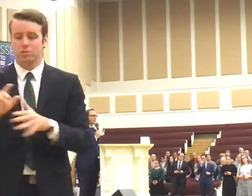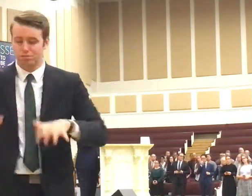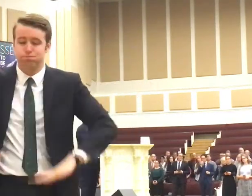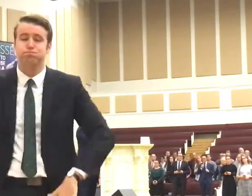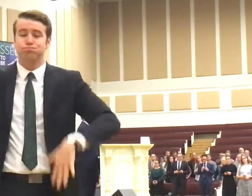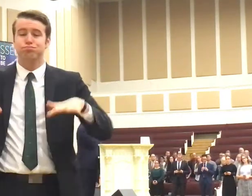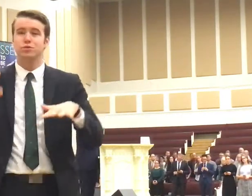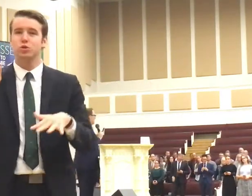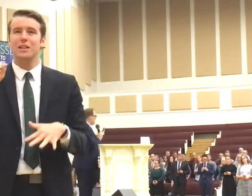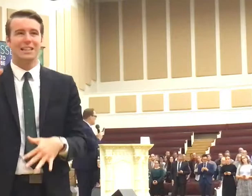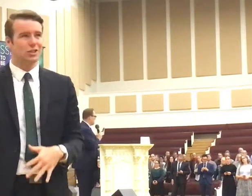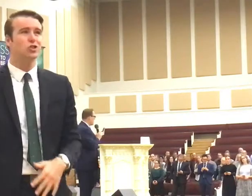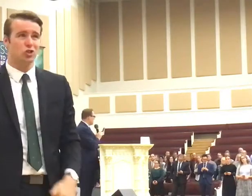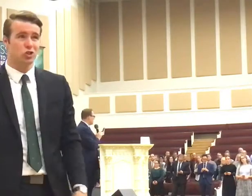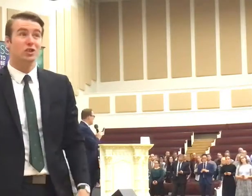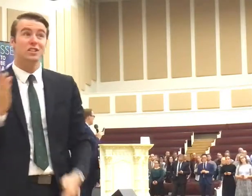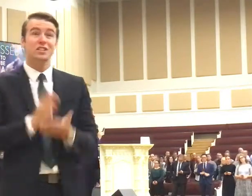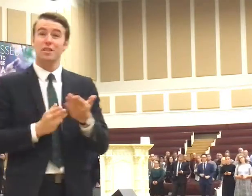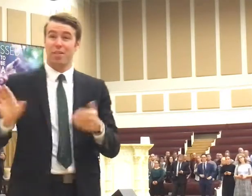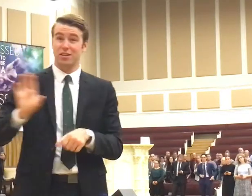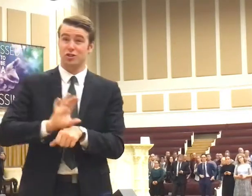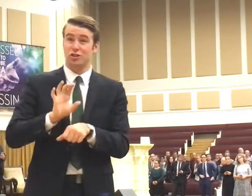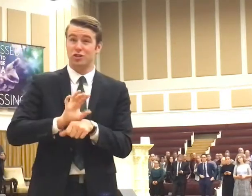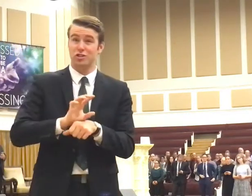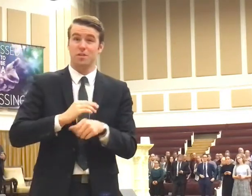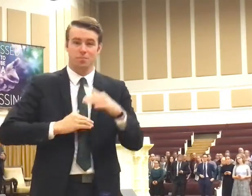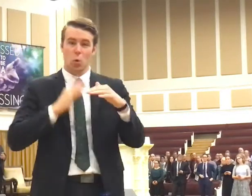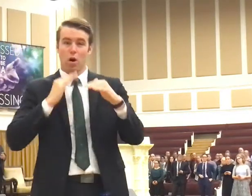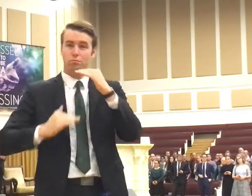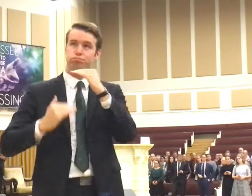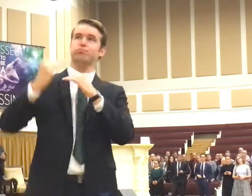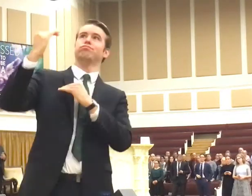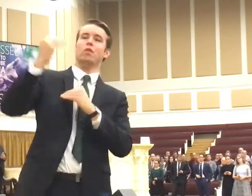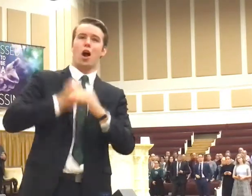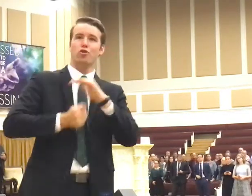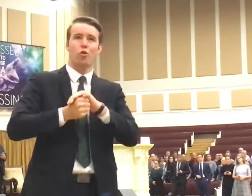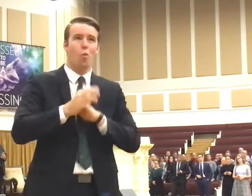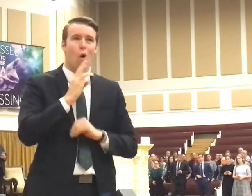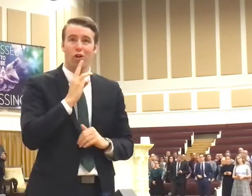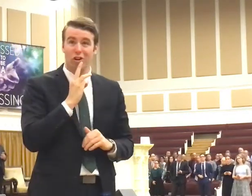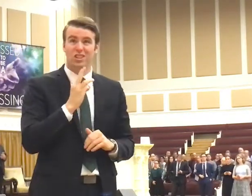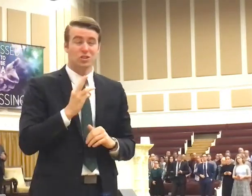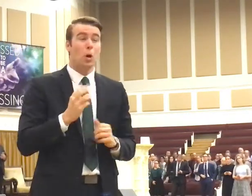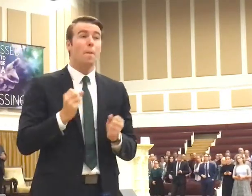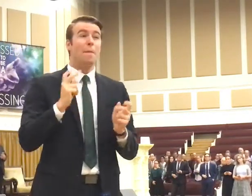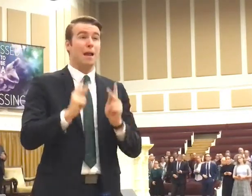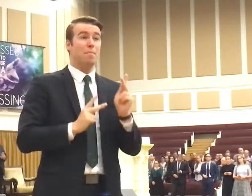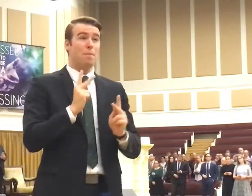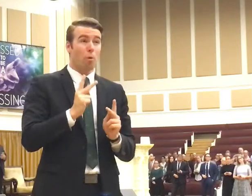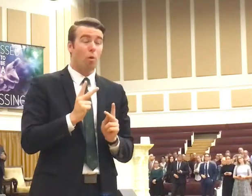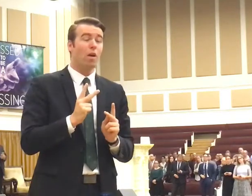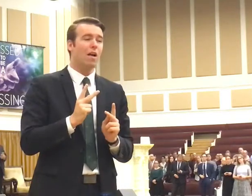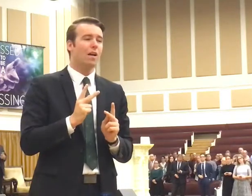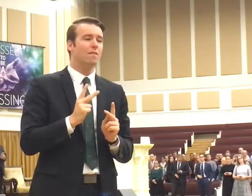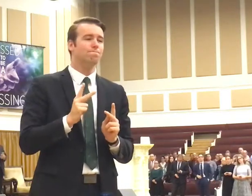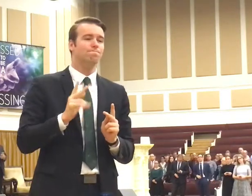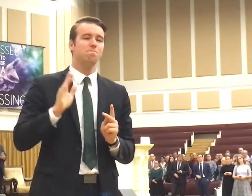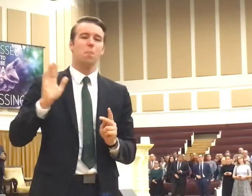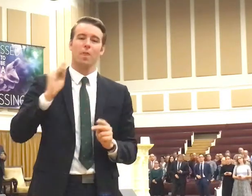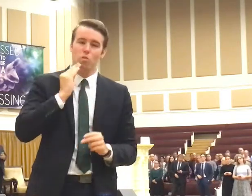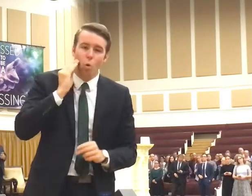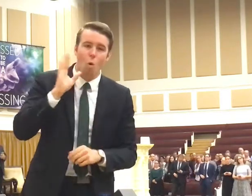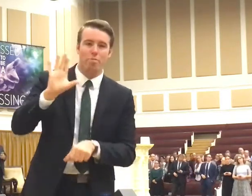there are churches that are underwater, and many, many saints in a number of our churches have lost